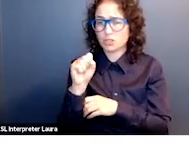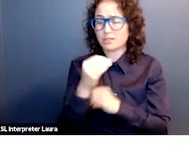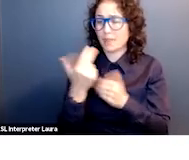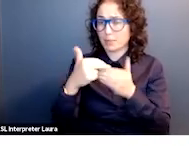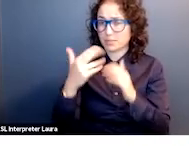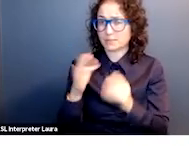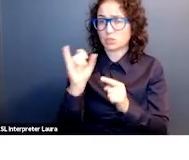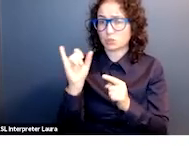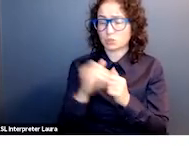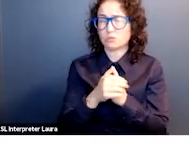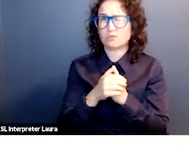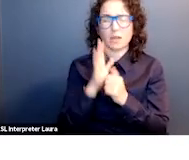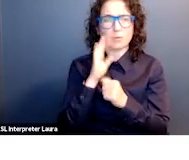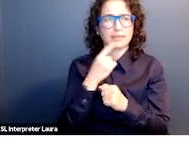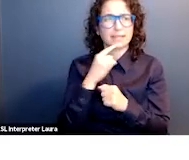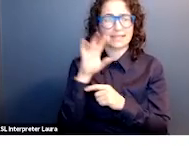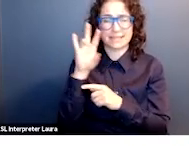participants, 74%